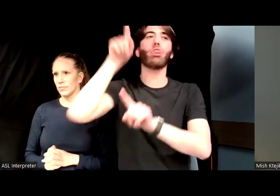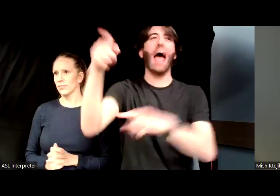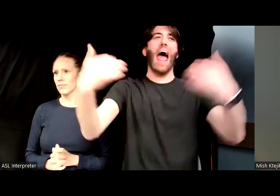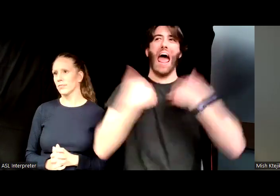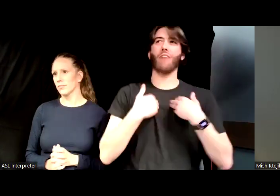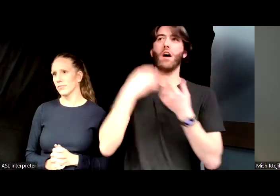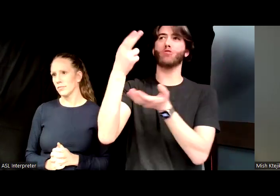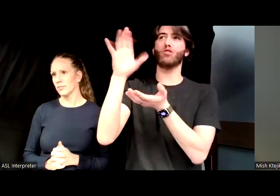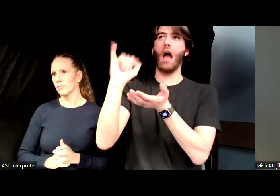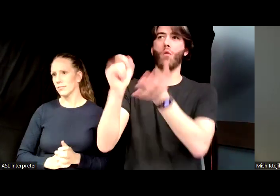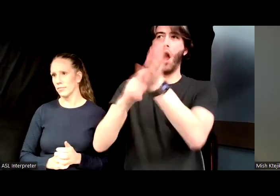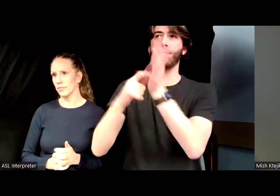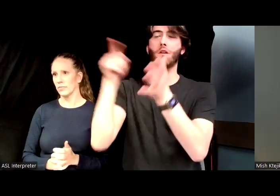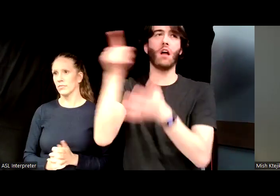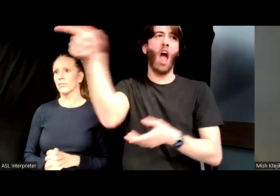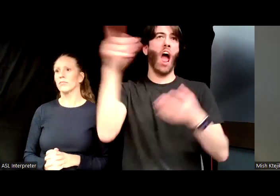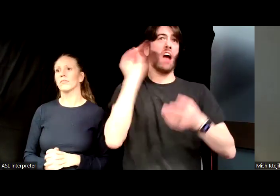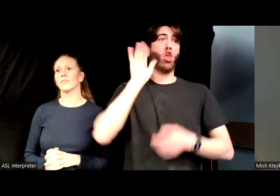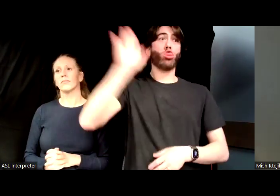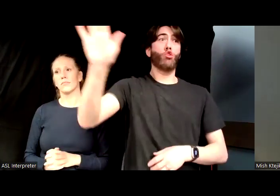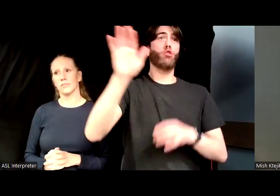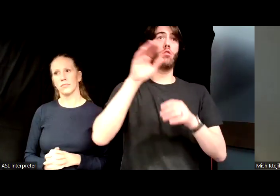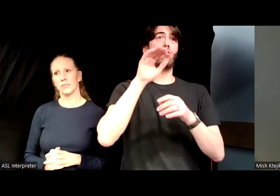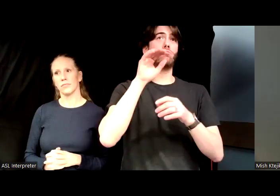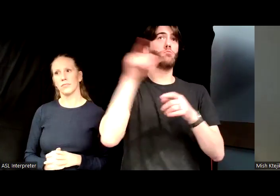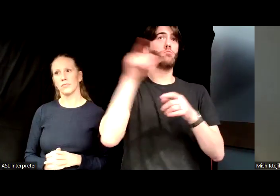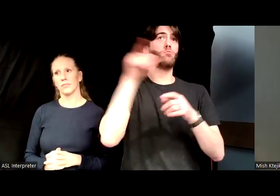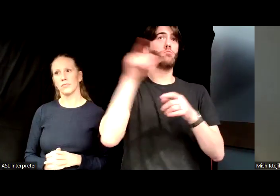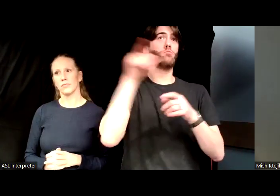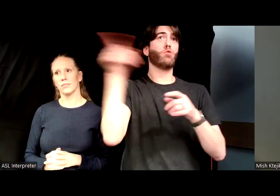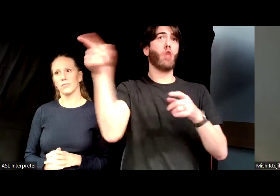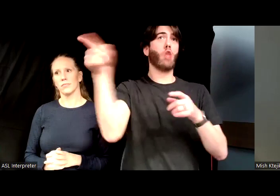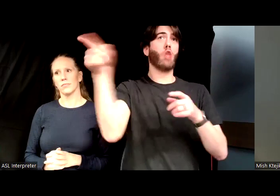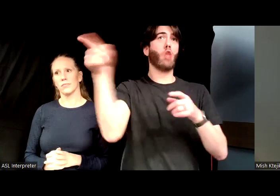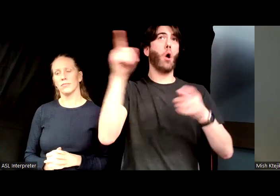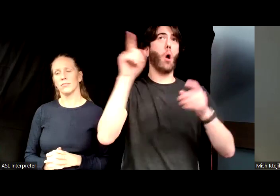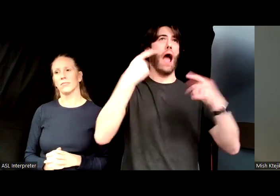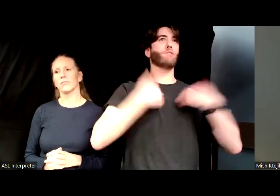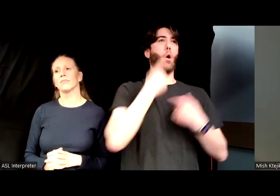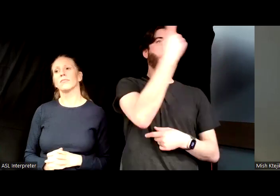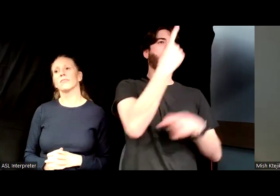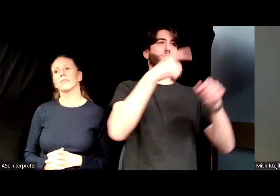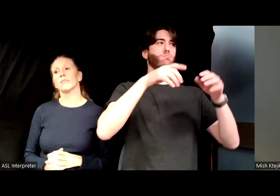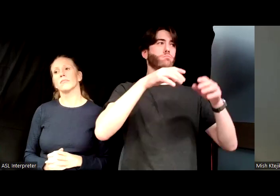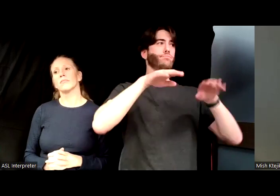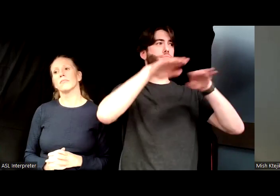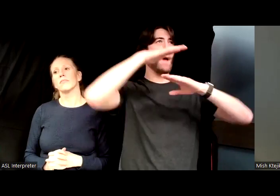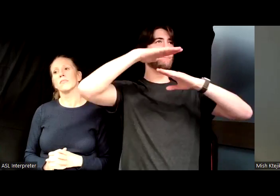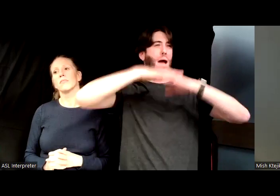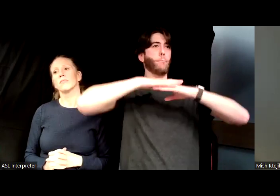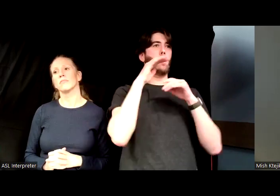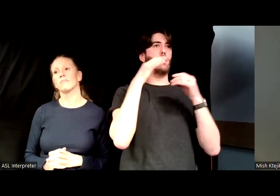And OHA, Oregon Health Authority, they require the HCI, but they